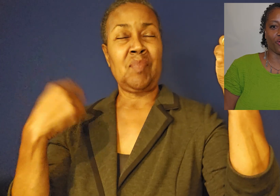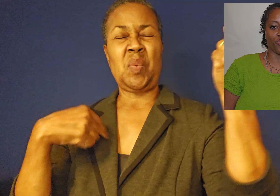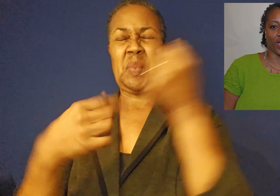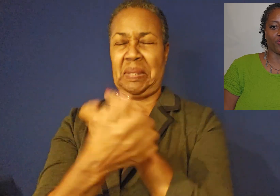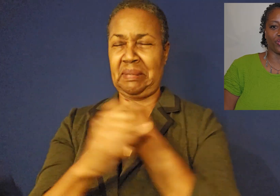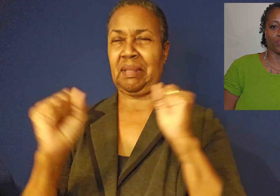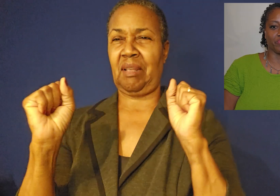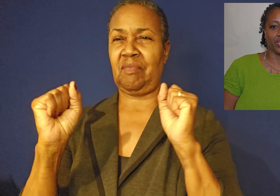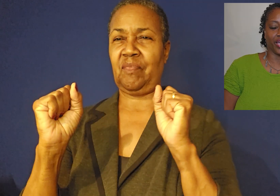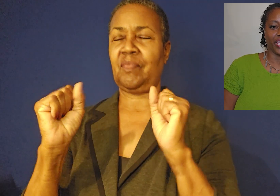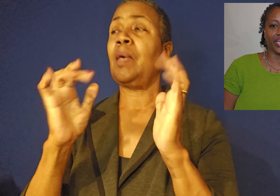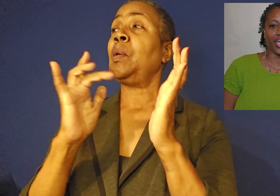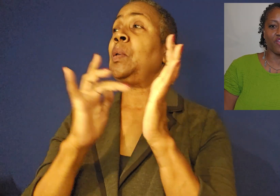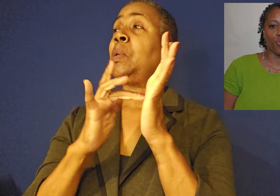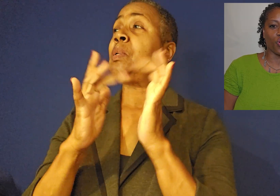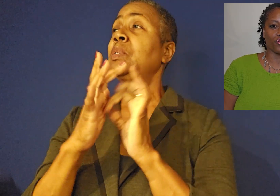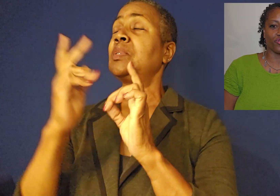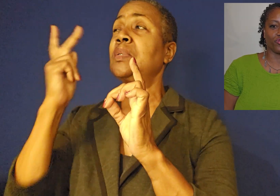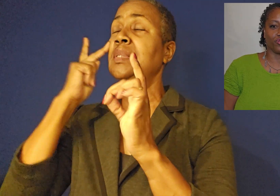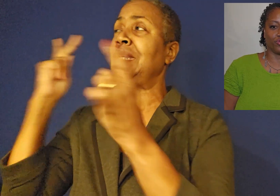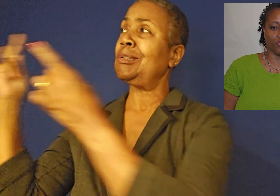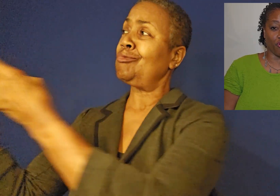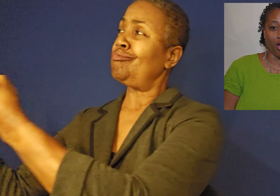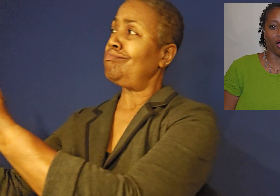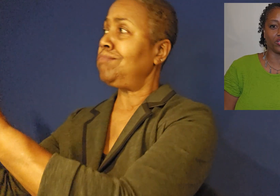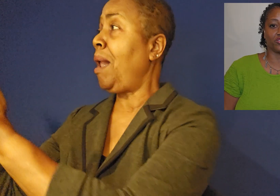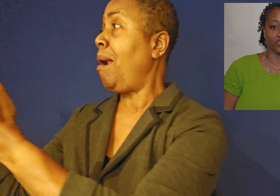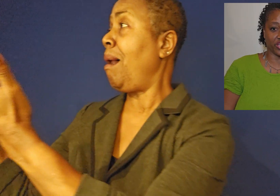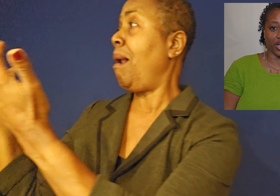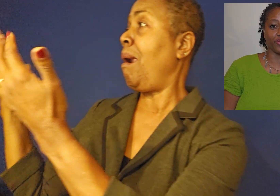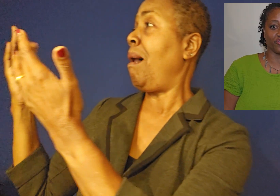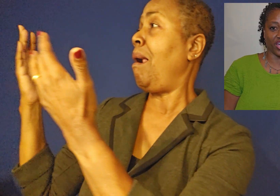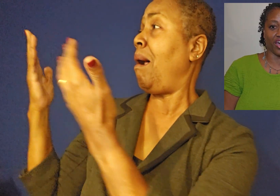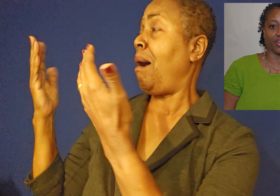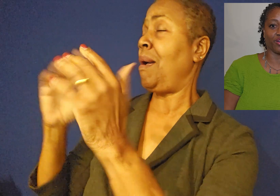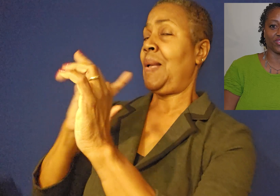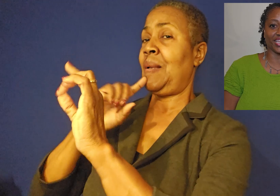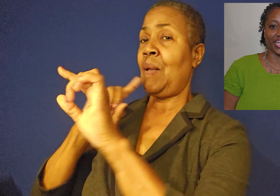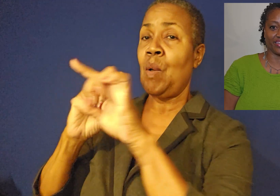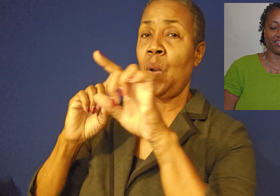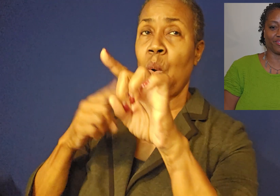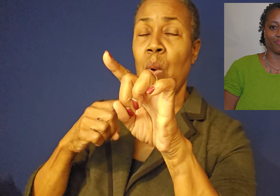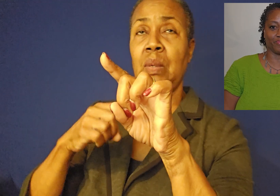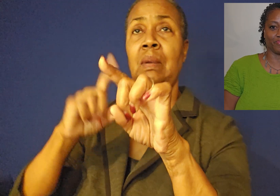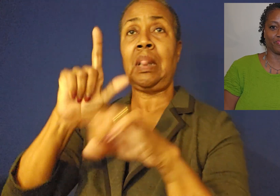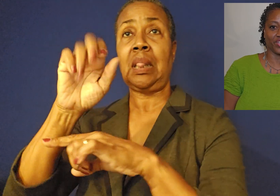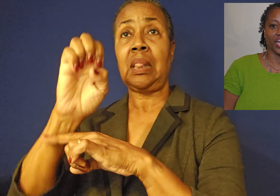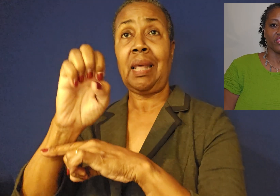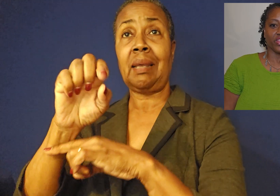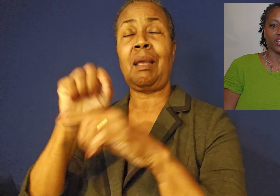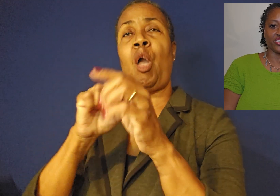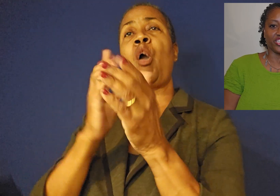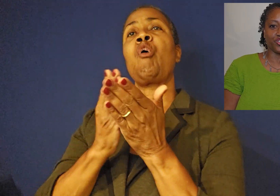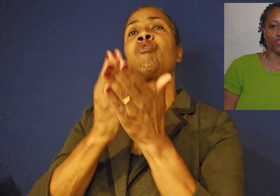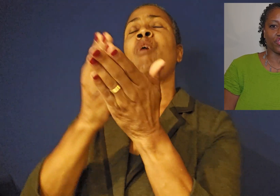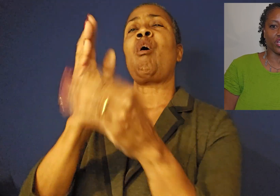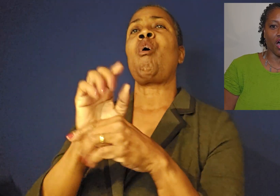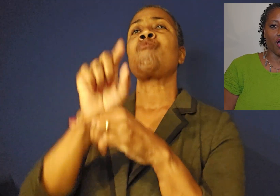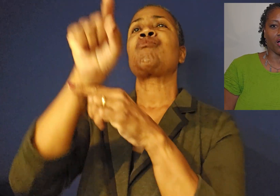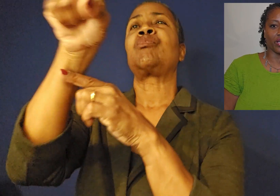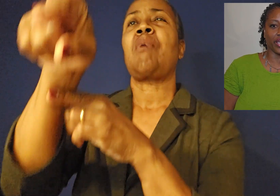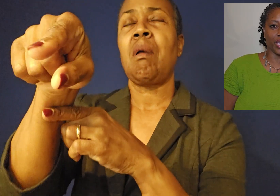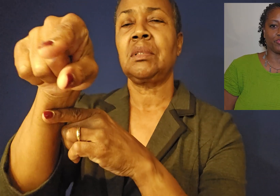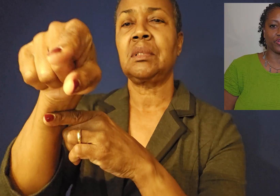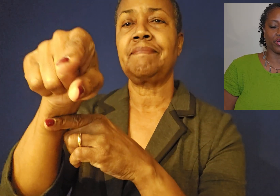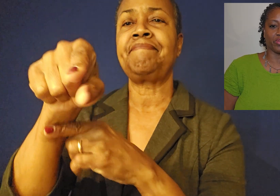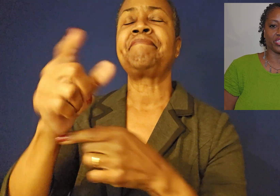the crowd around him, he gave orders to cross to the other side of the lake. Then a teacher of the